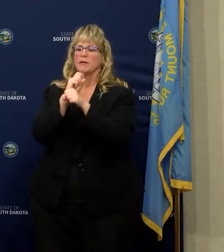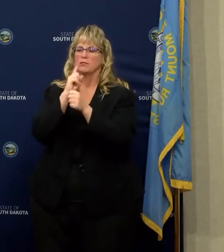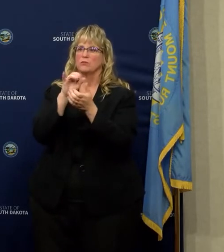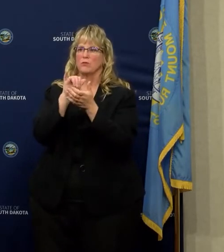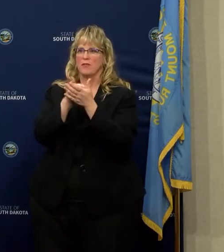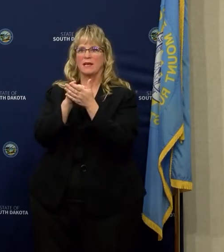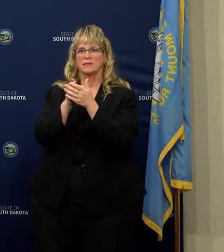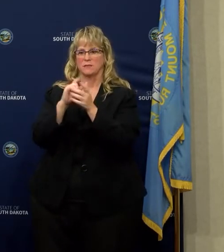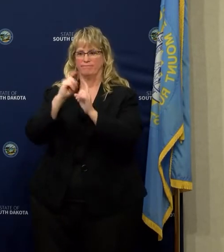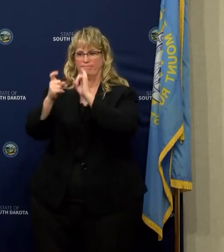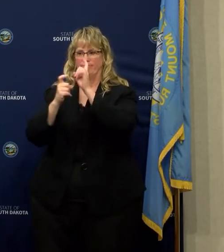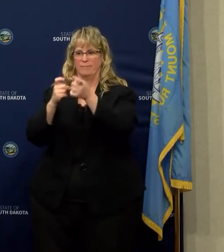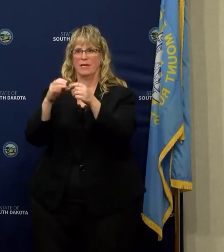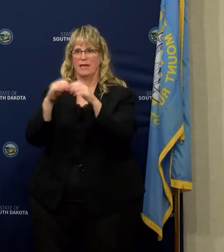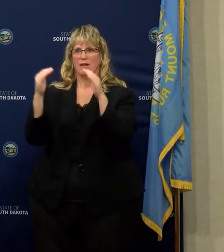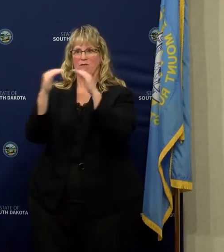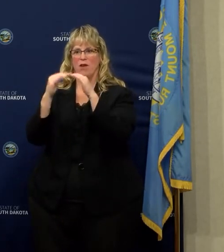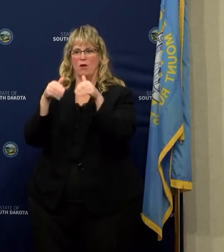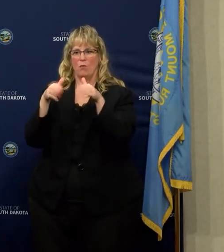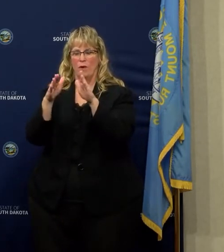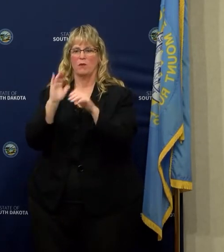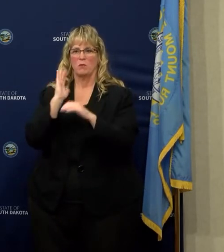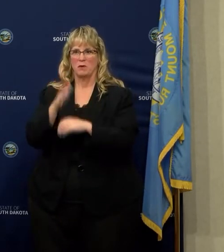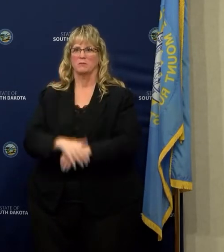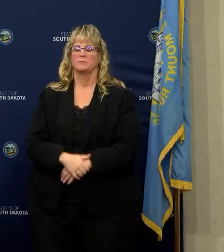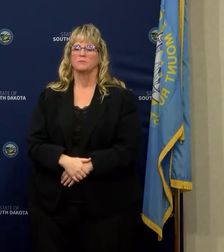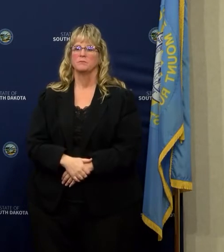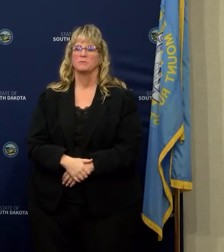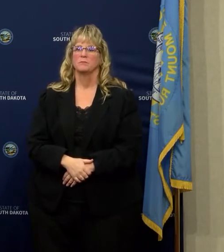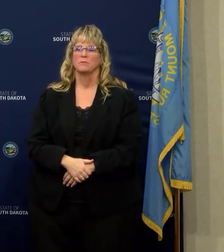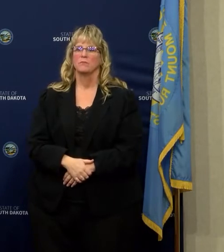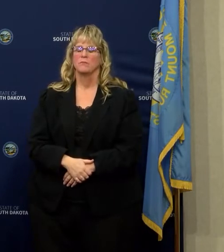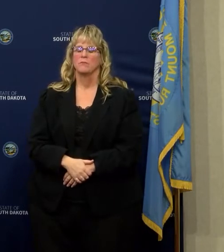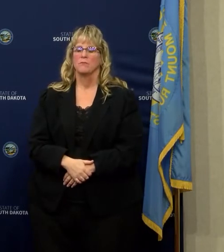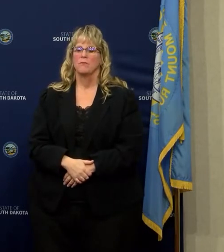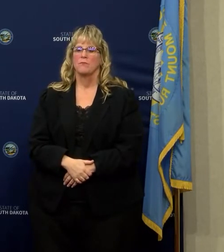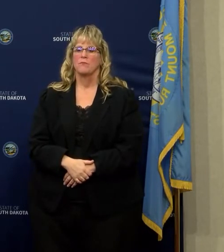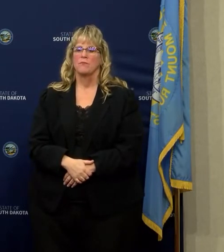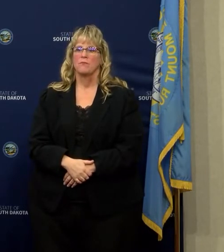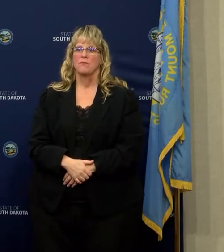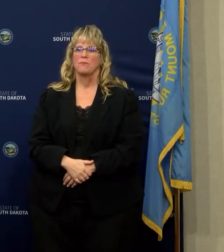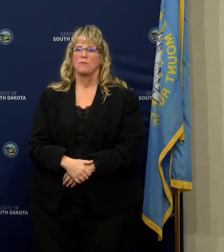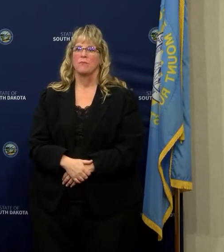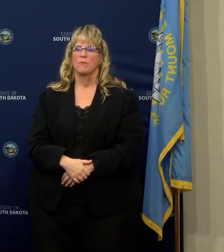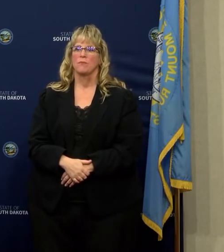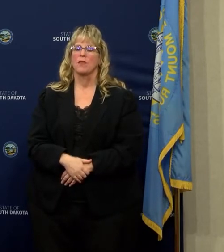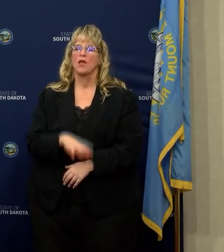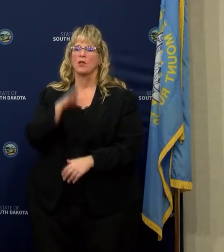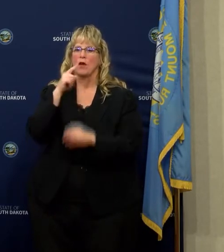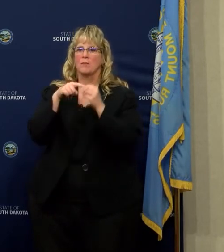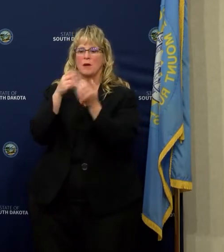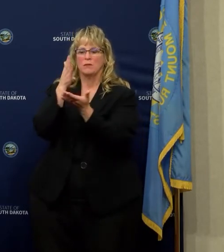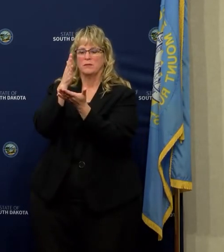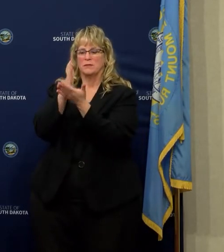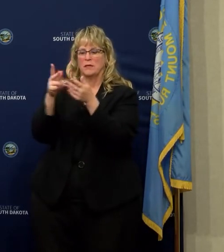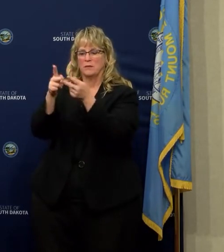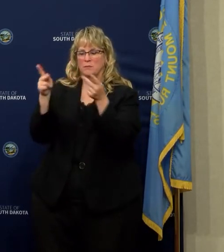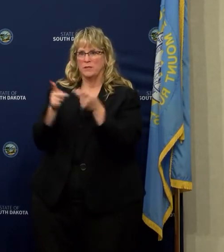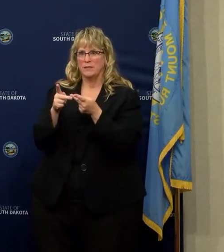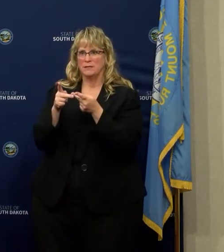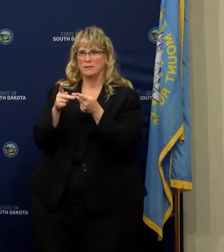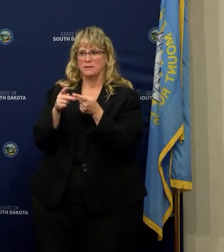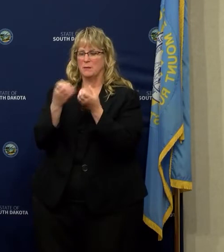sure that that's allocated out in a fair manner. We've also had a lot of questions about the checkpoint issues with tribes